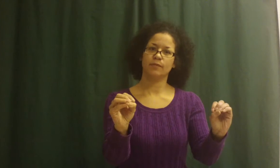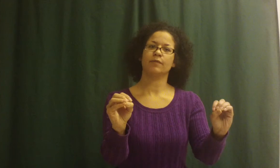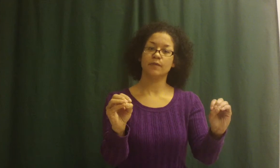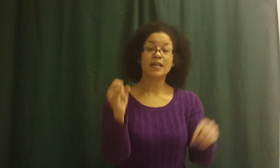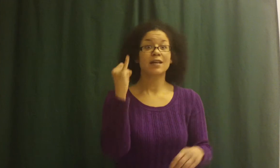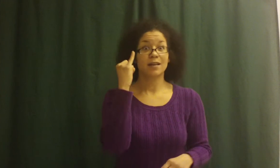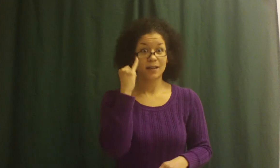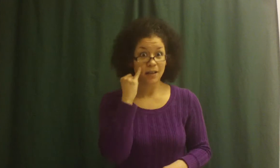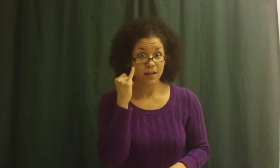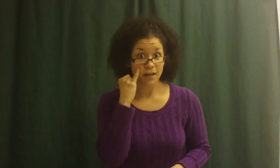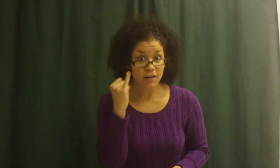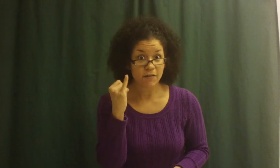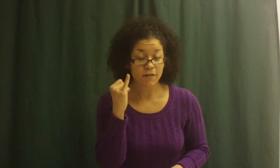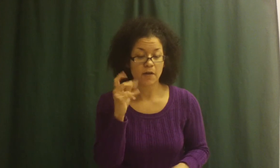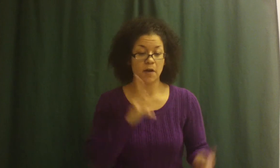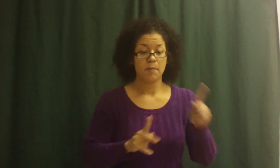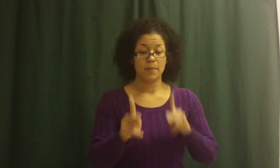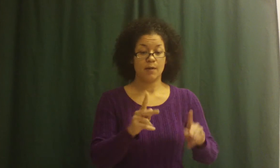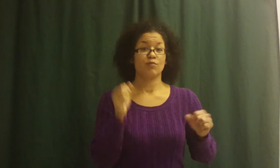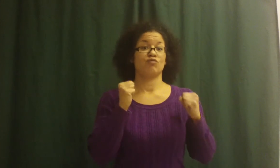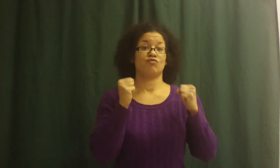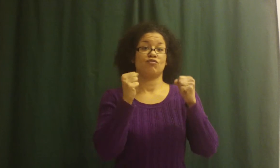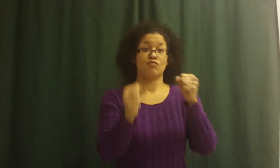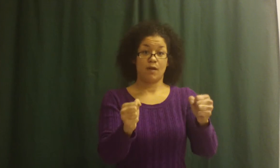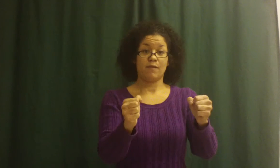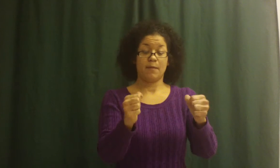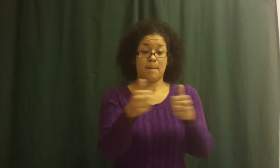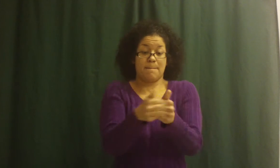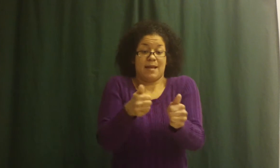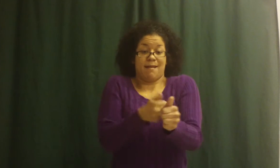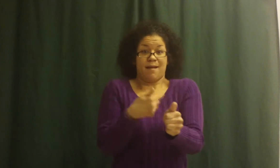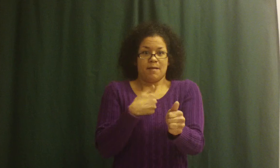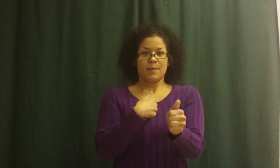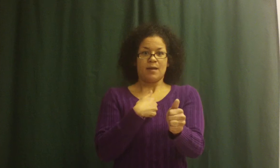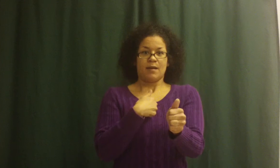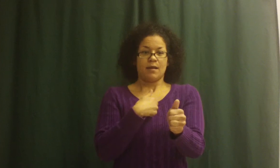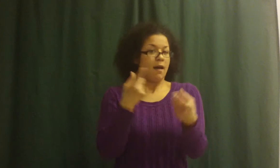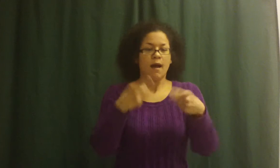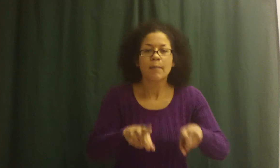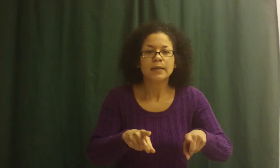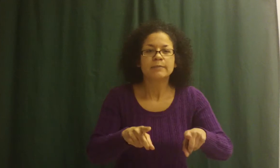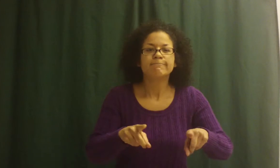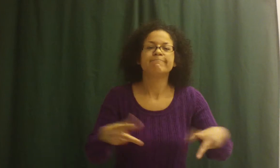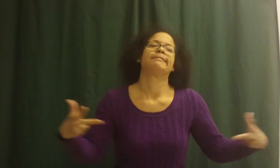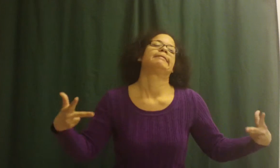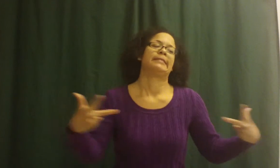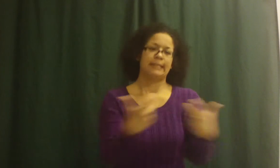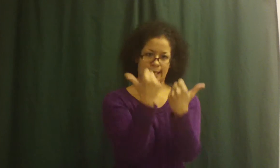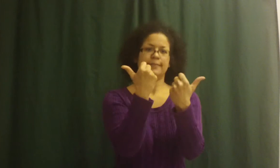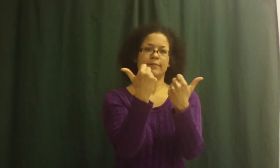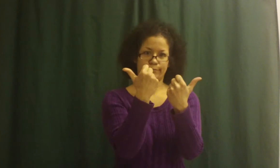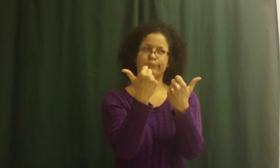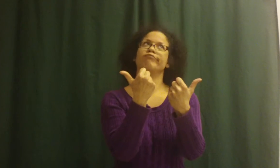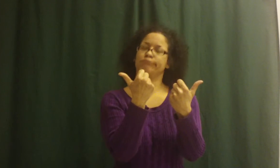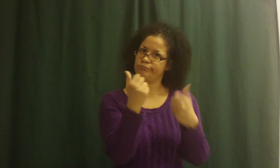accident. It was one of those things that not all pieces of the road have ice, so you're not